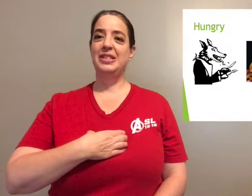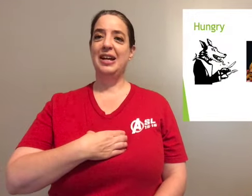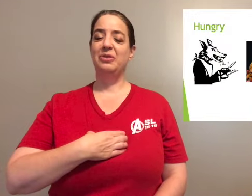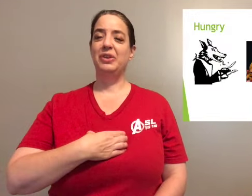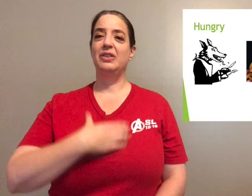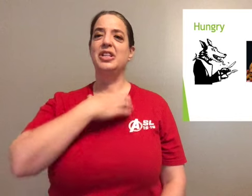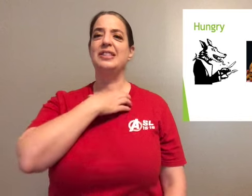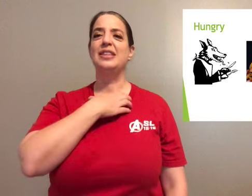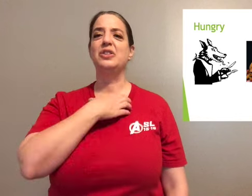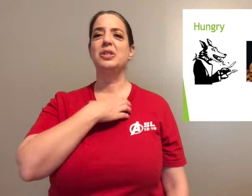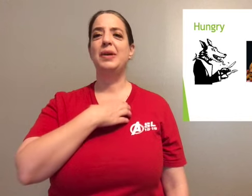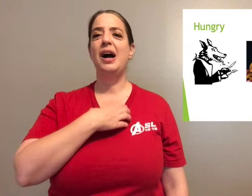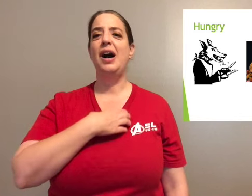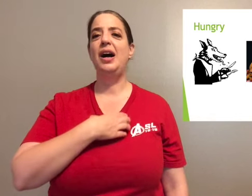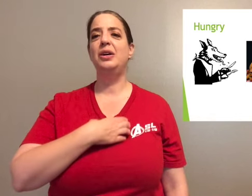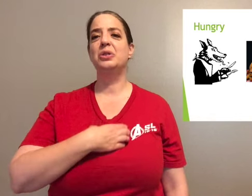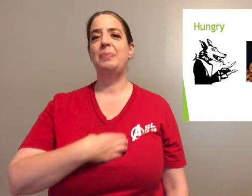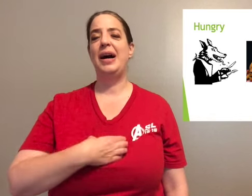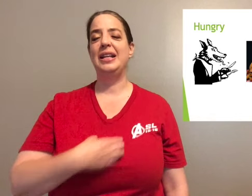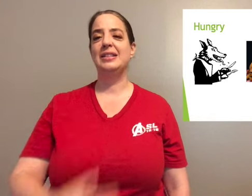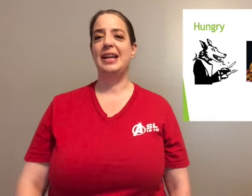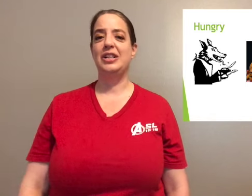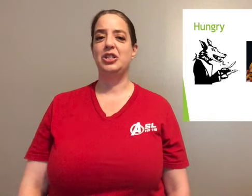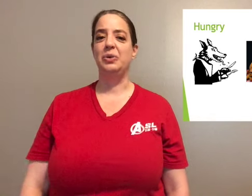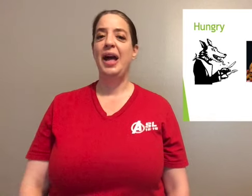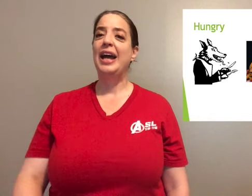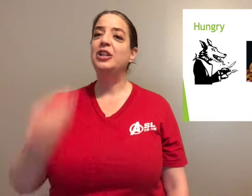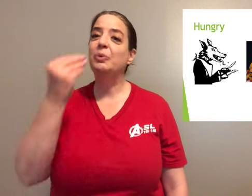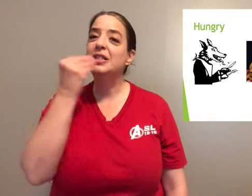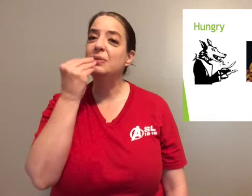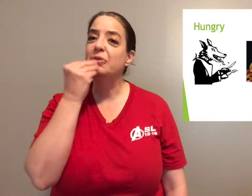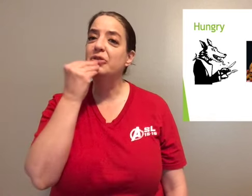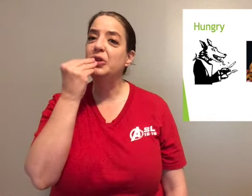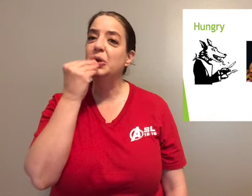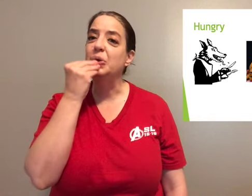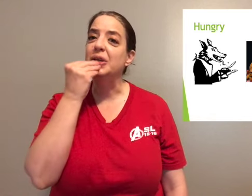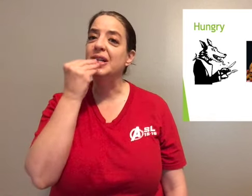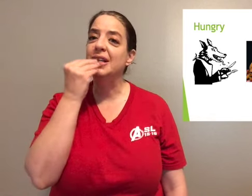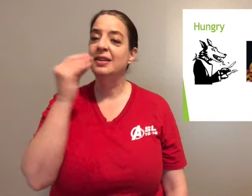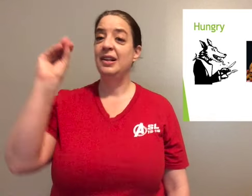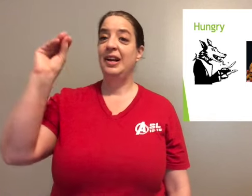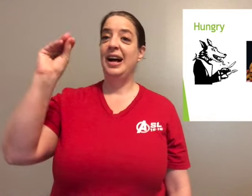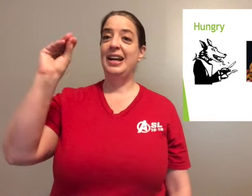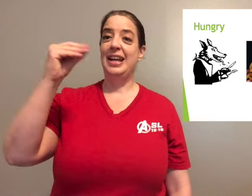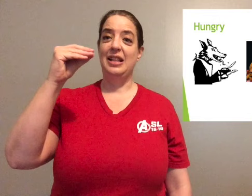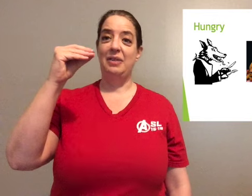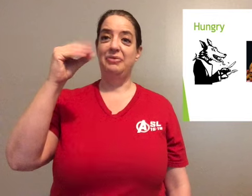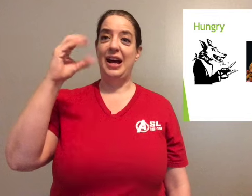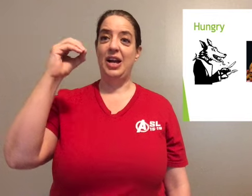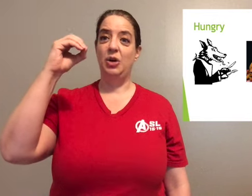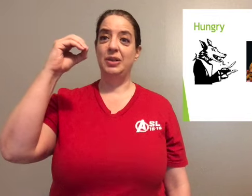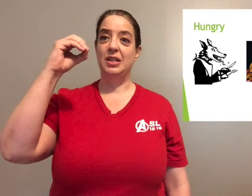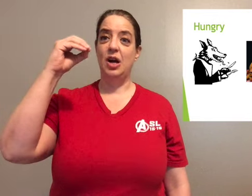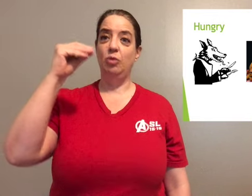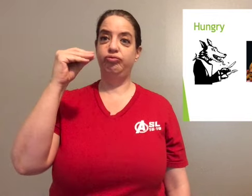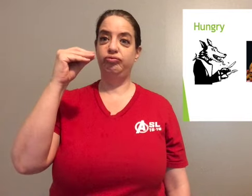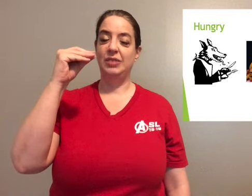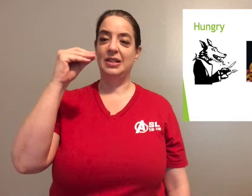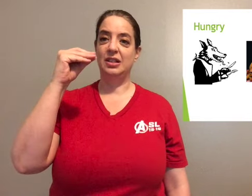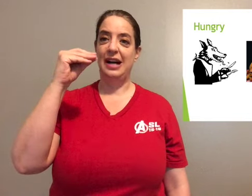down the front of your chest like there's this big hollow spot inside you, and you want some food. Again, that flat O, it's an O, that's